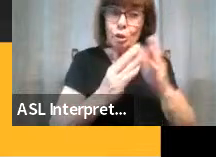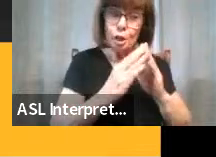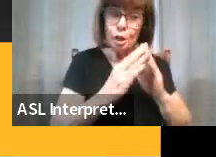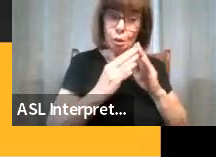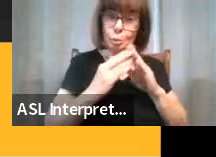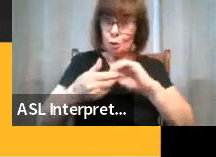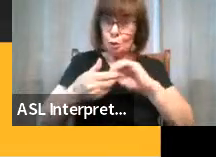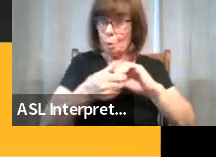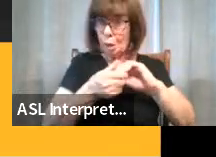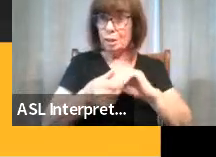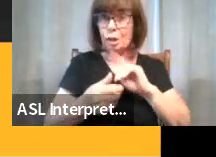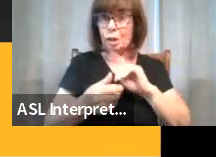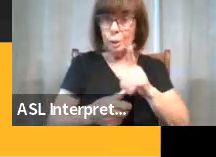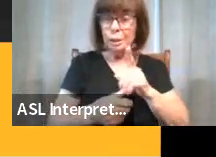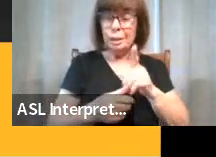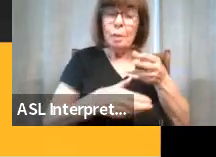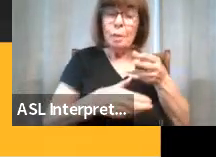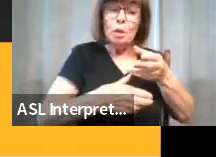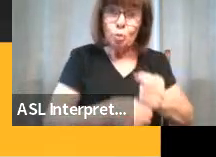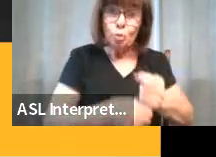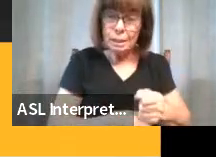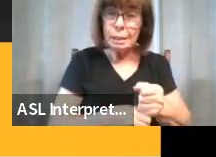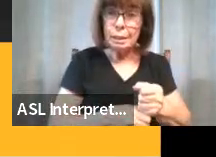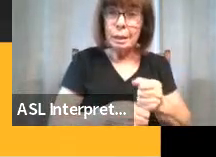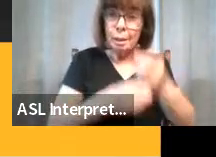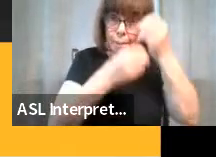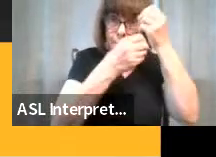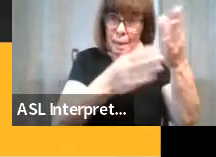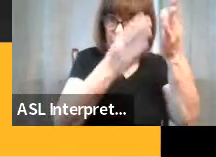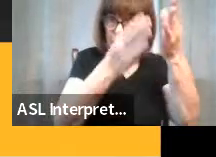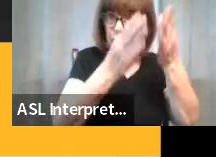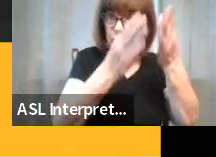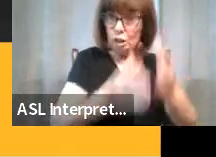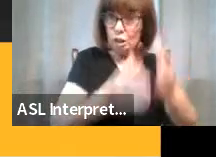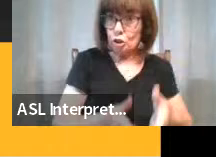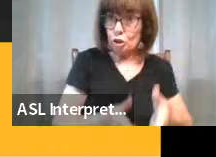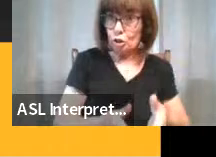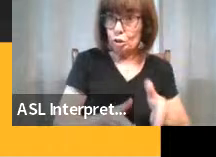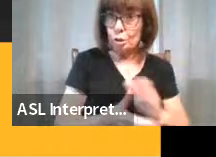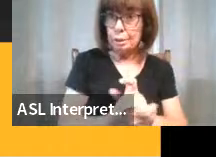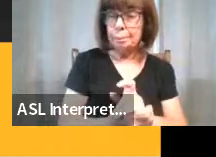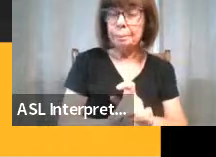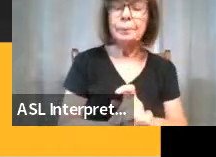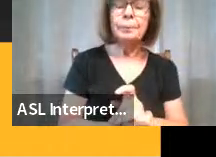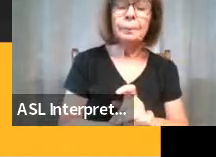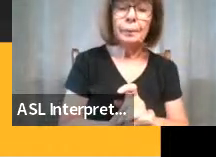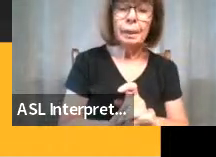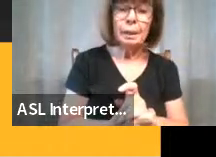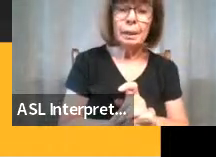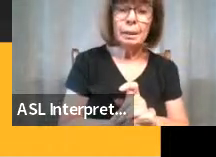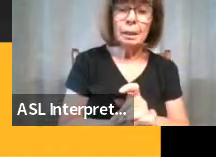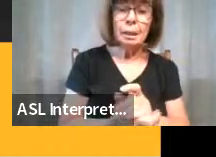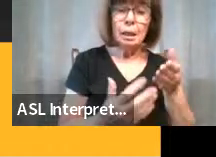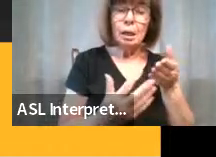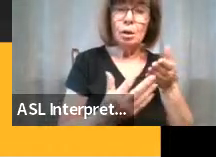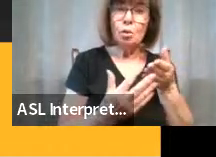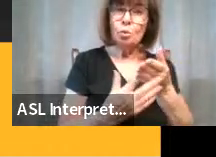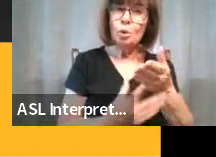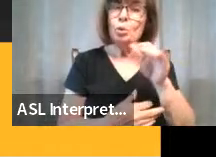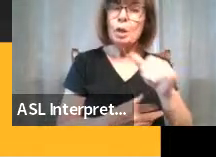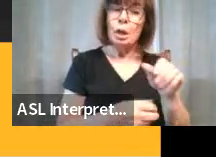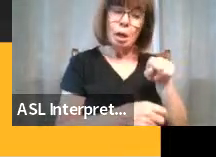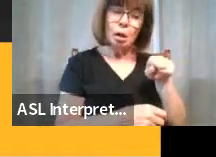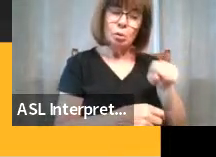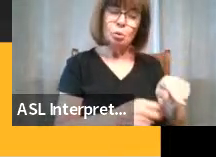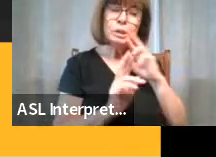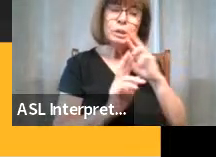response as well as the COVID response. I think through the COVID response efforts, there's been expertise